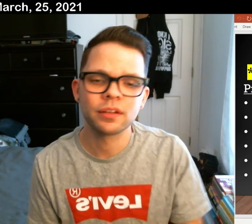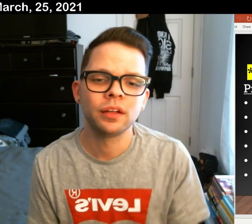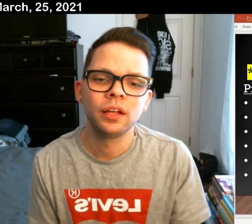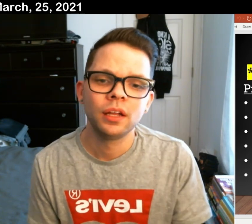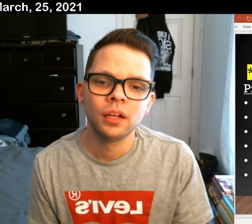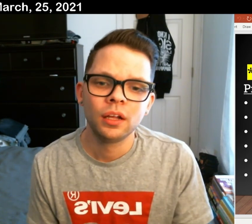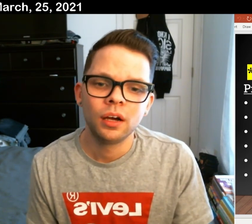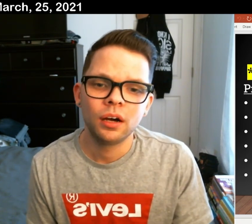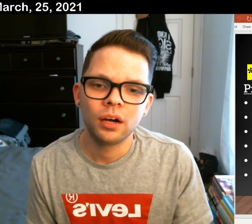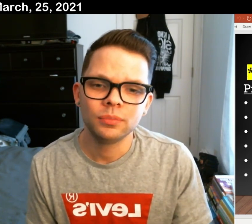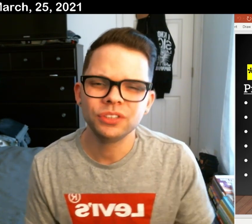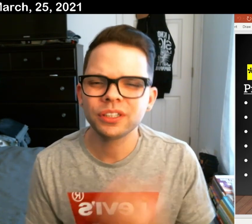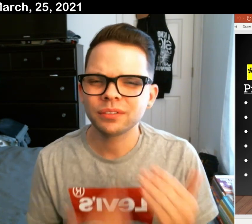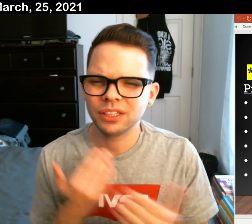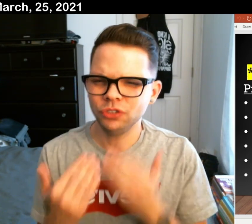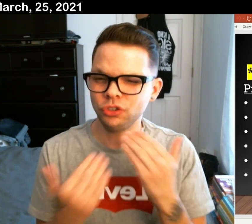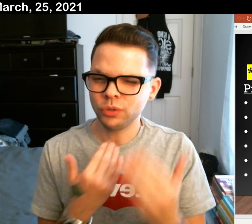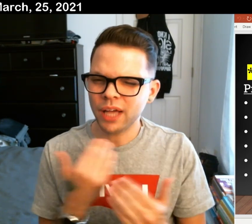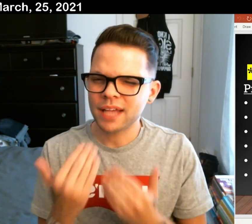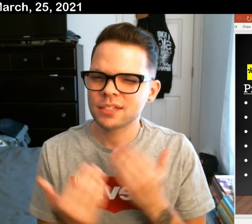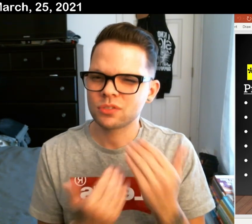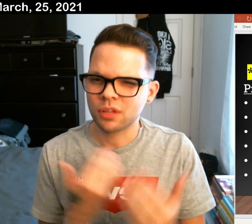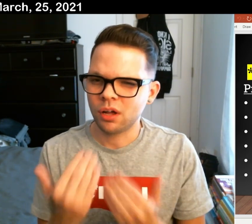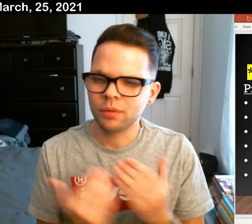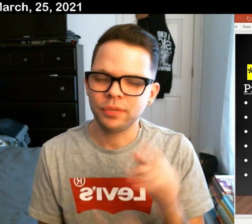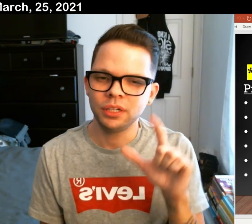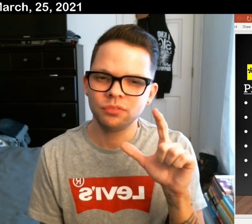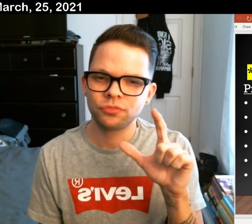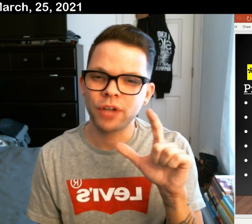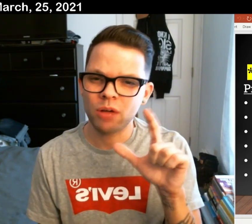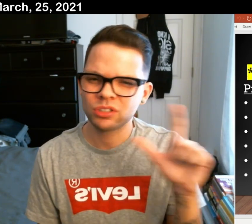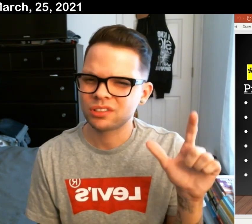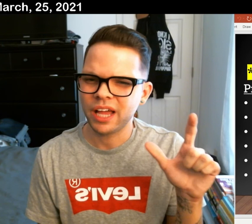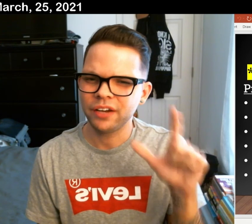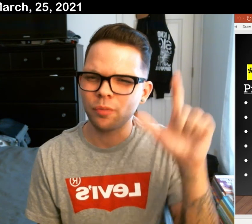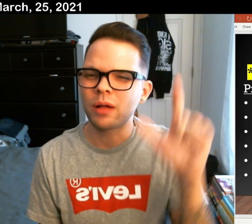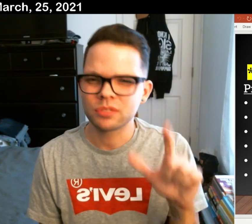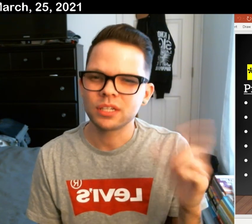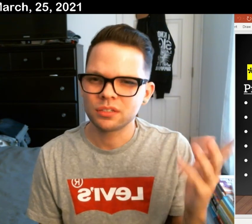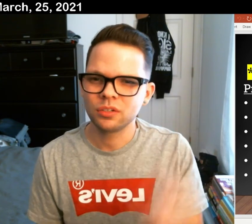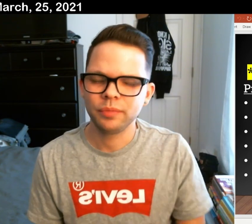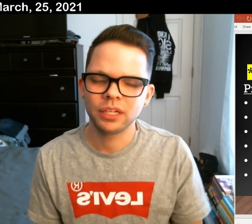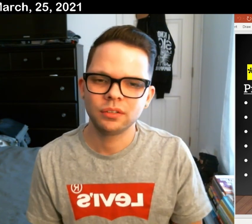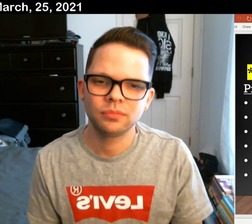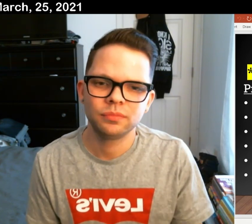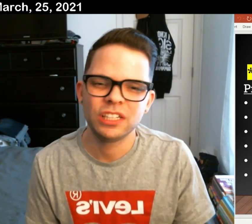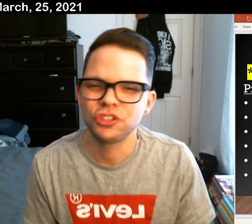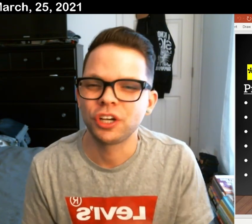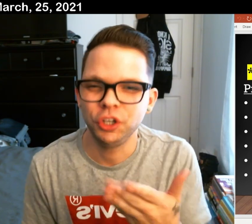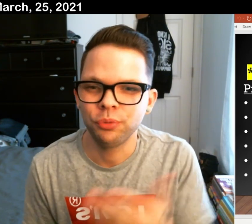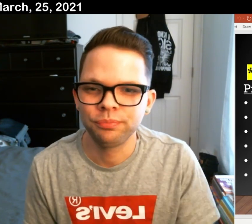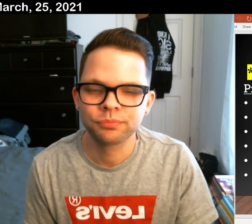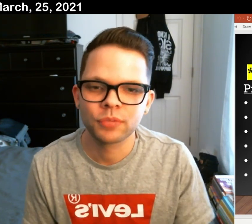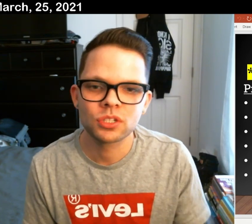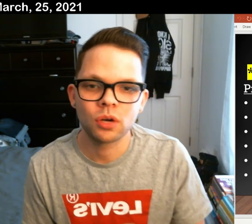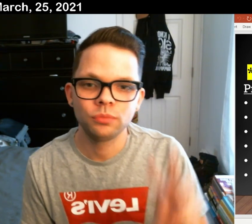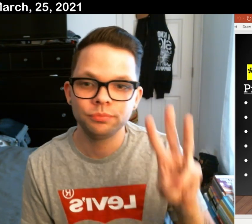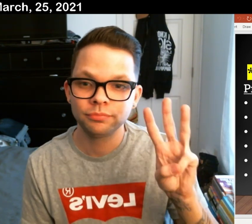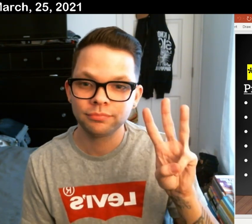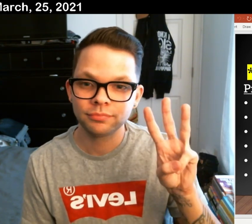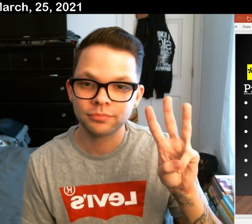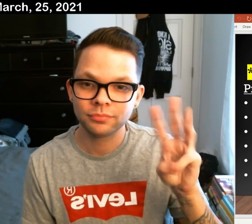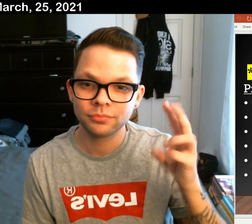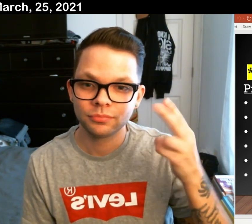fast. You'll get used to it as it goes along, but for now, just slide it or bounce it. It will make it easier on you. So